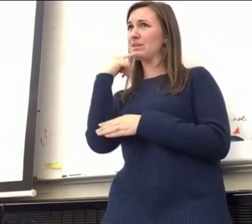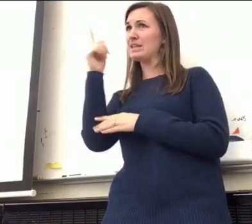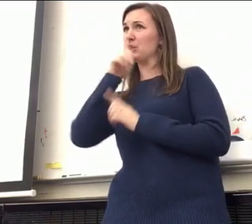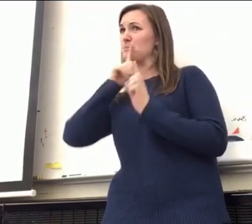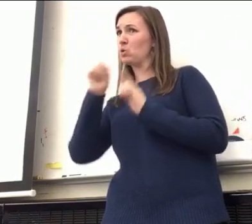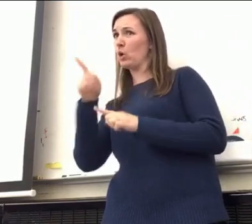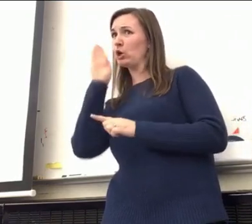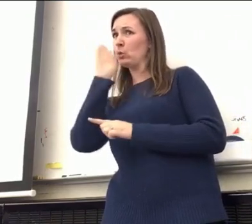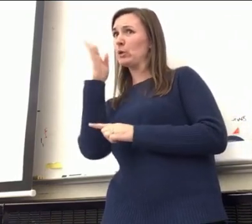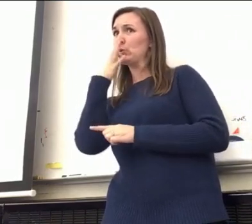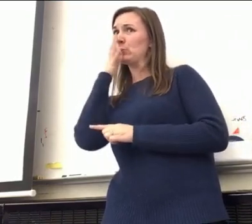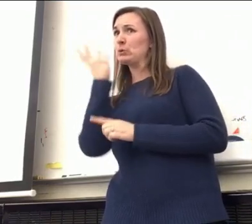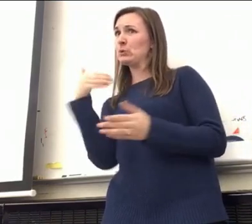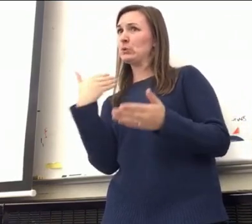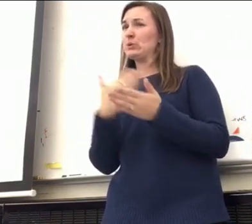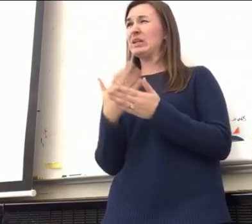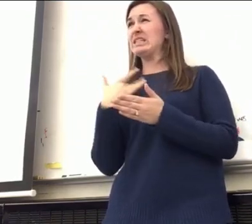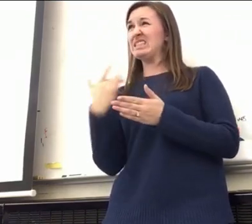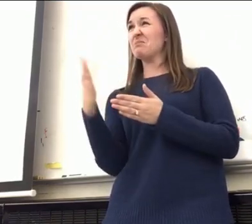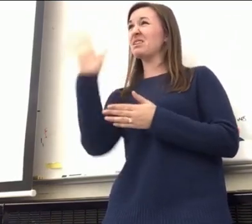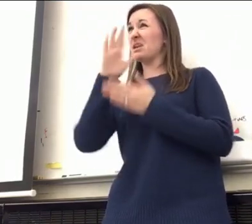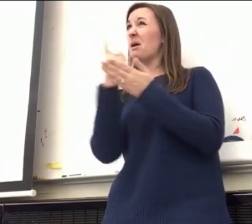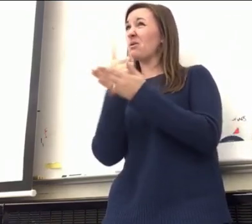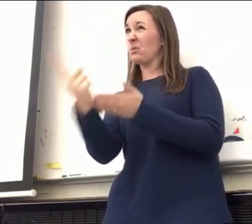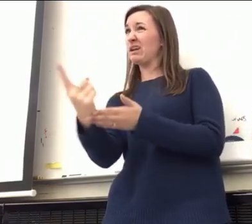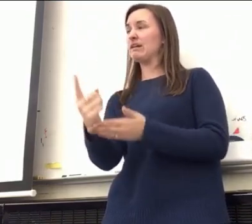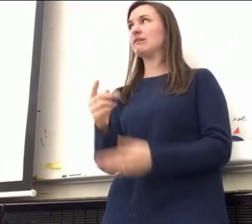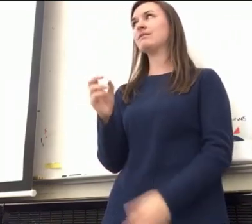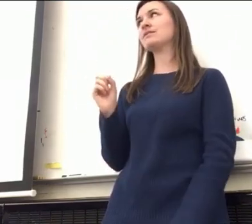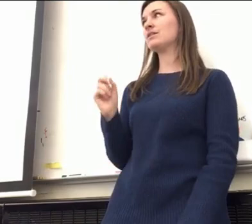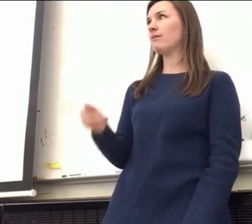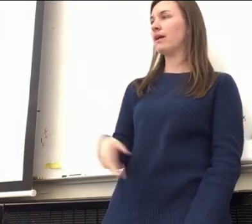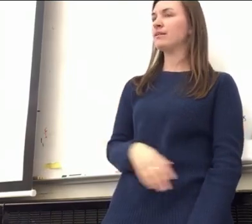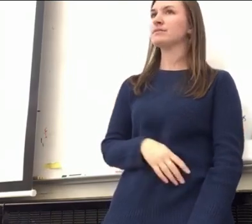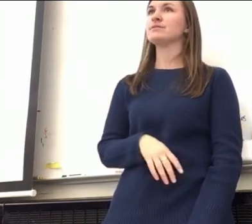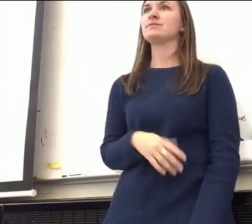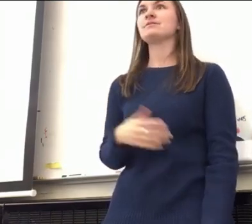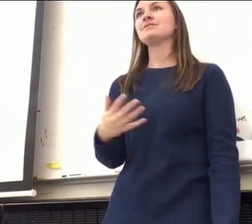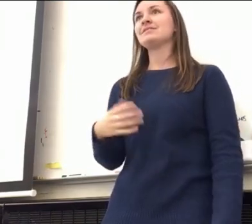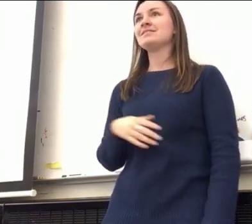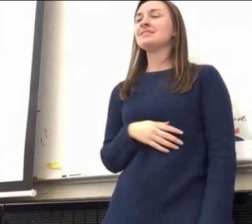one. It should be, they're usually about a week. Okay.